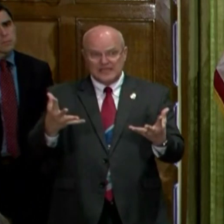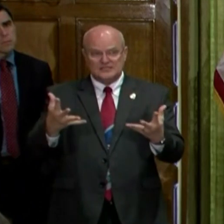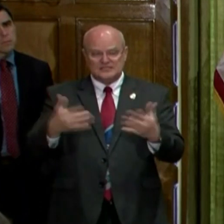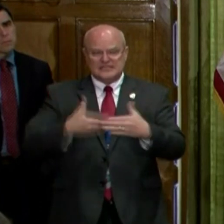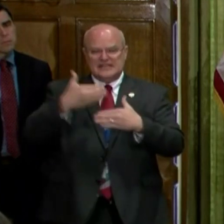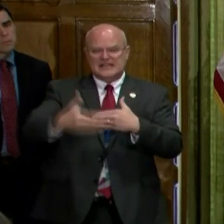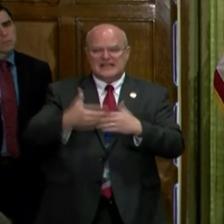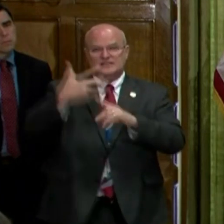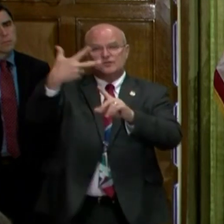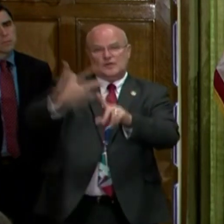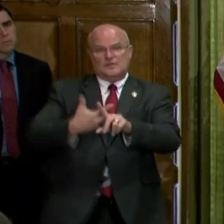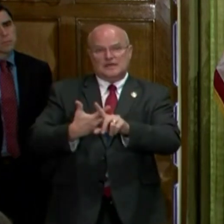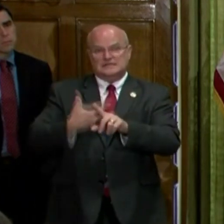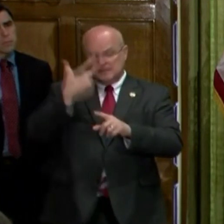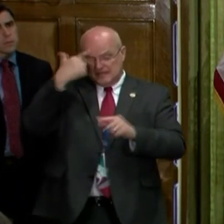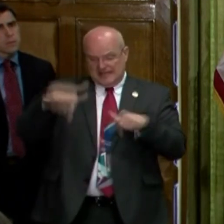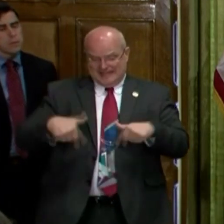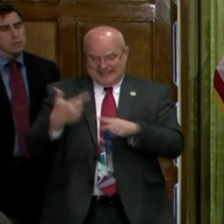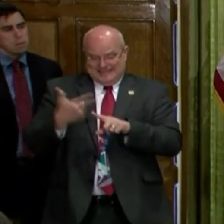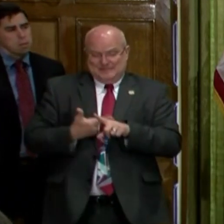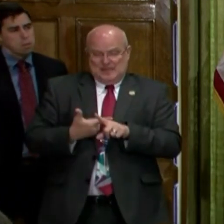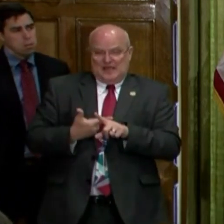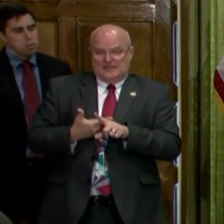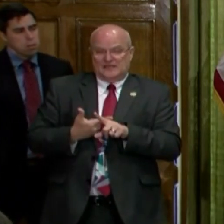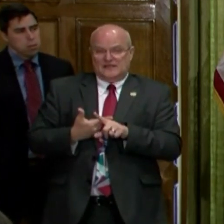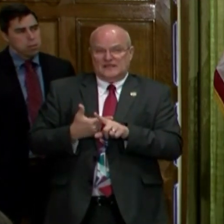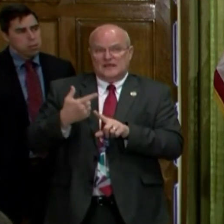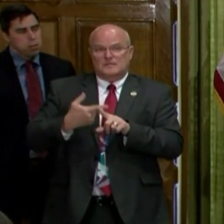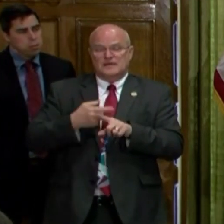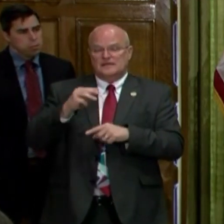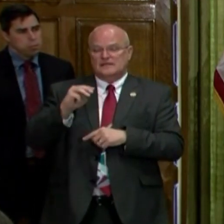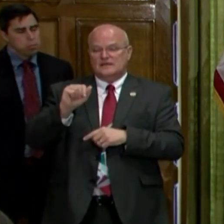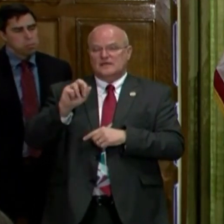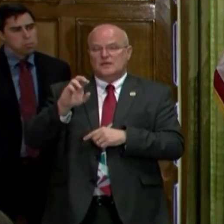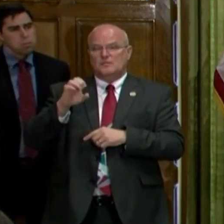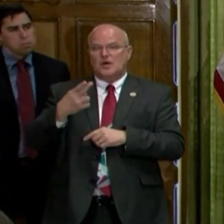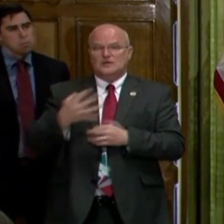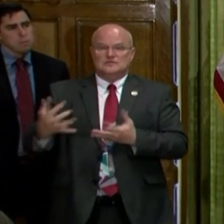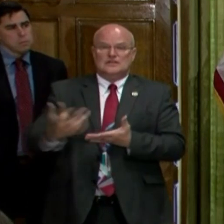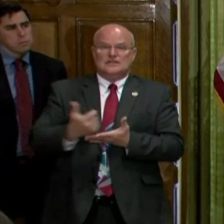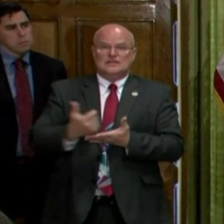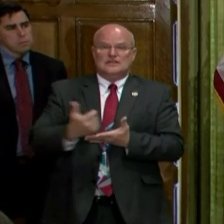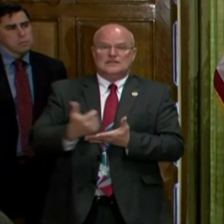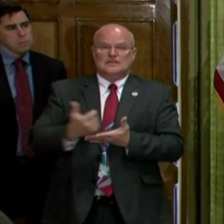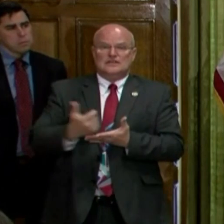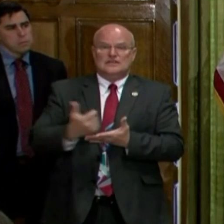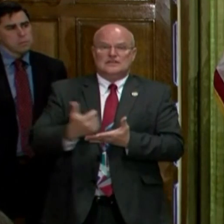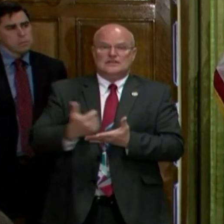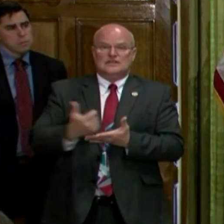the next 3 months, because this month, the month of March, we're collecting revenues that